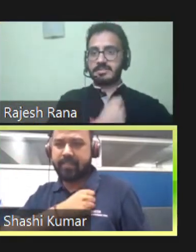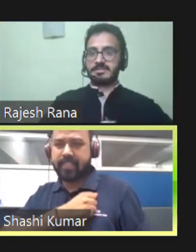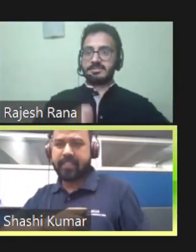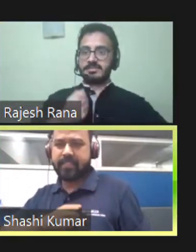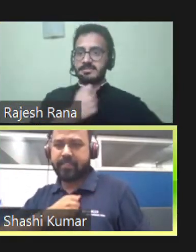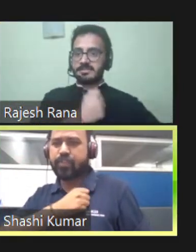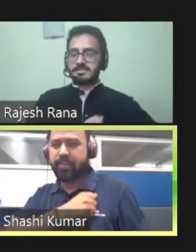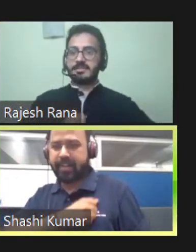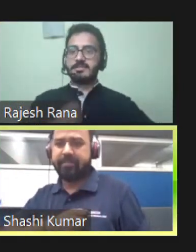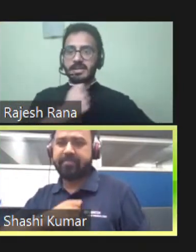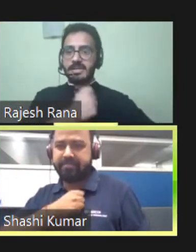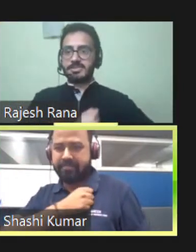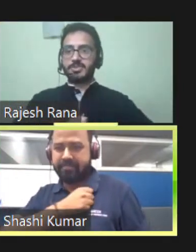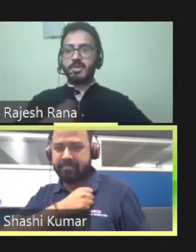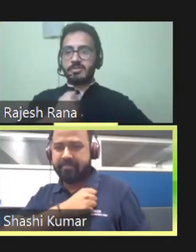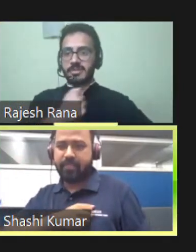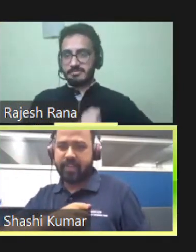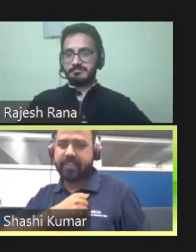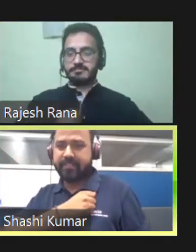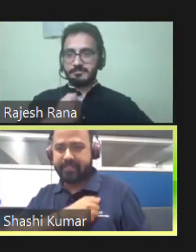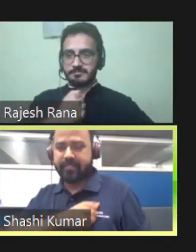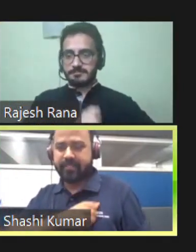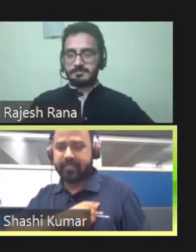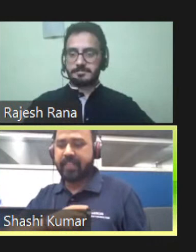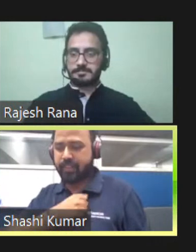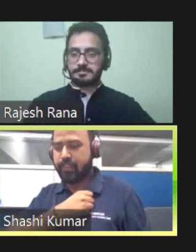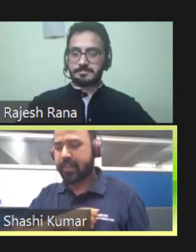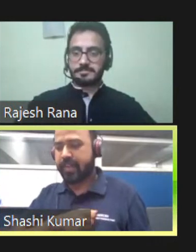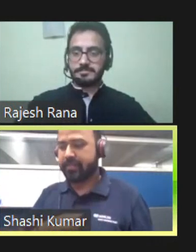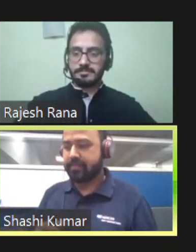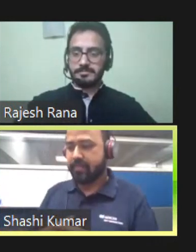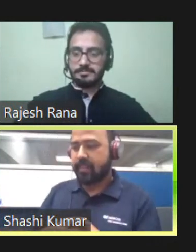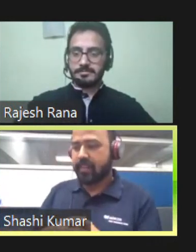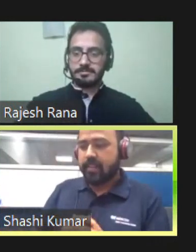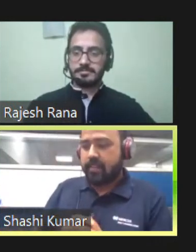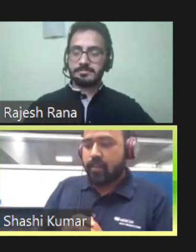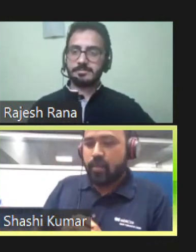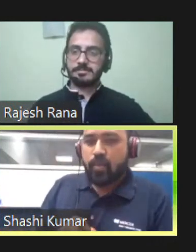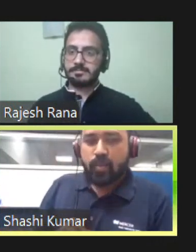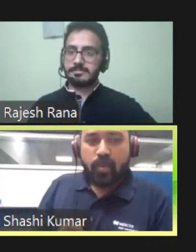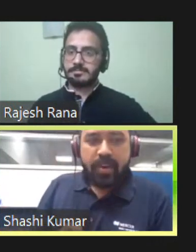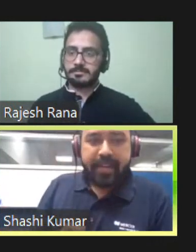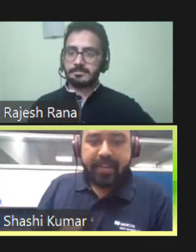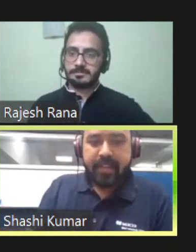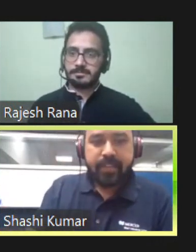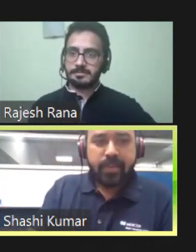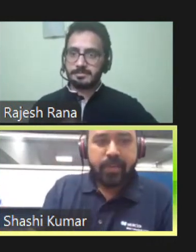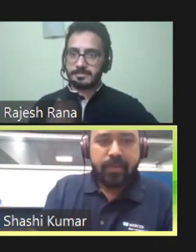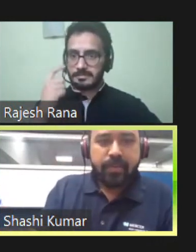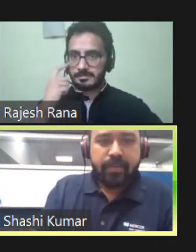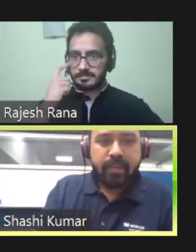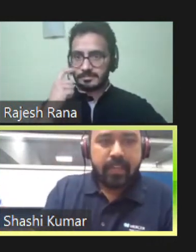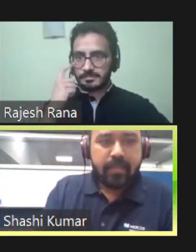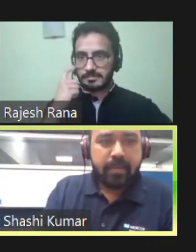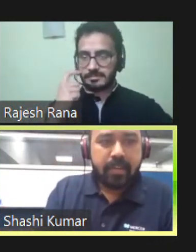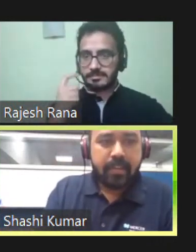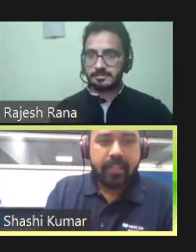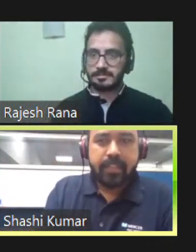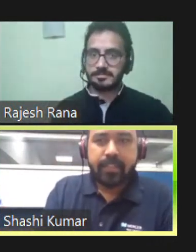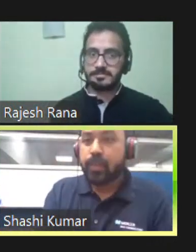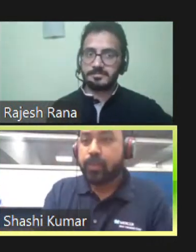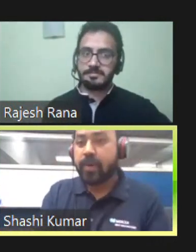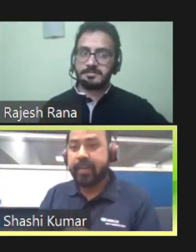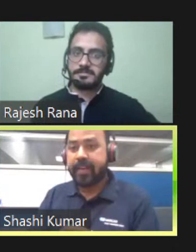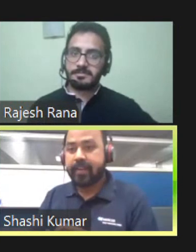see that, Rajesh? Sorry. Right, sorry. Right. So another part